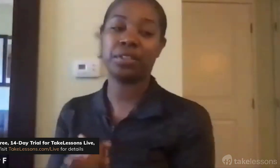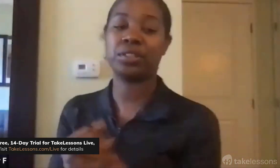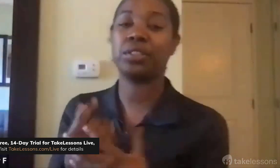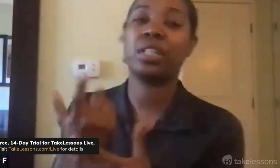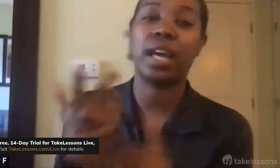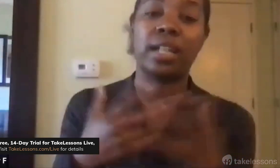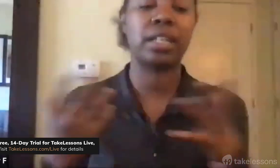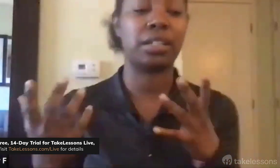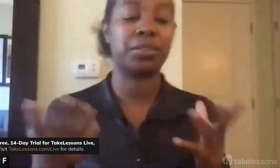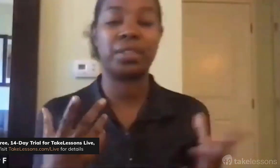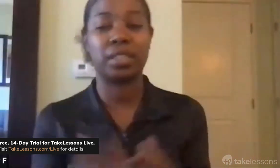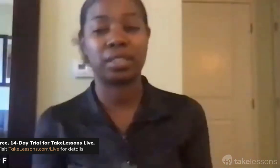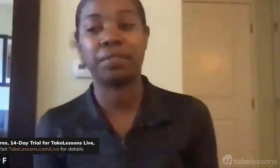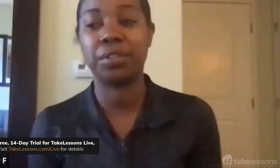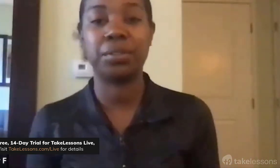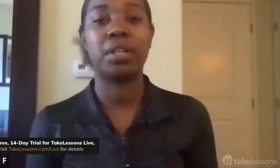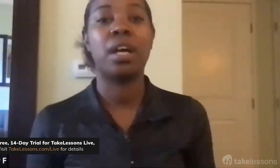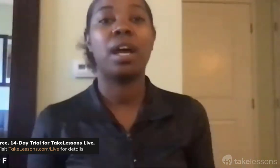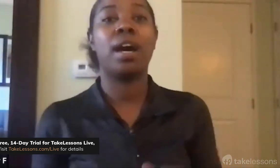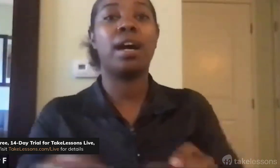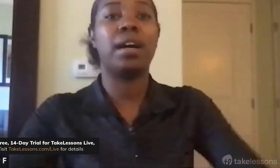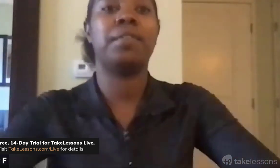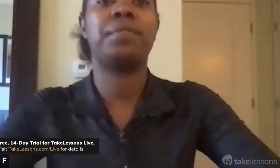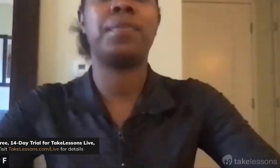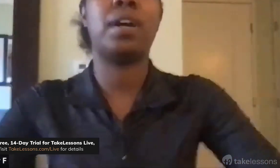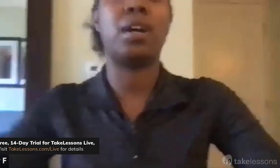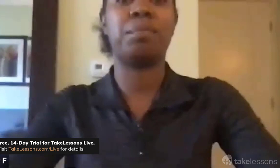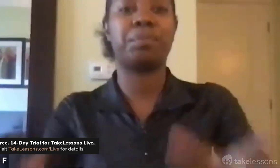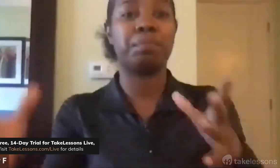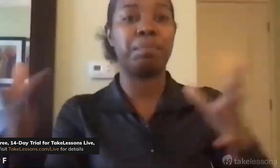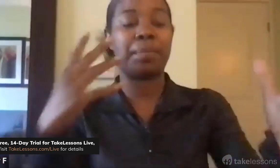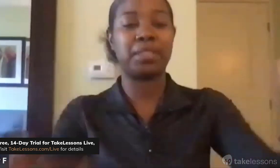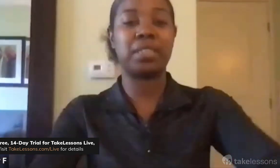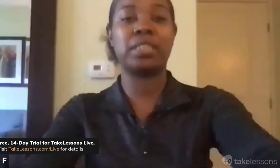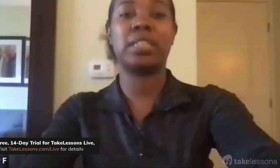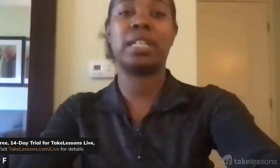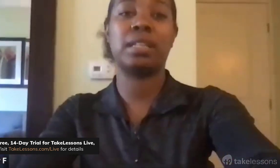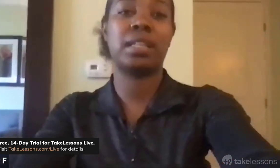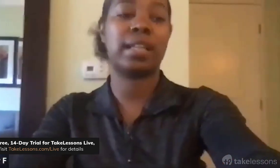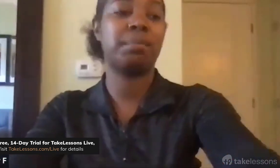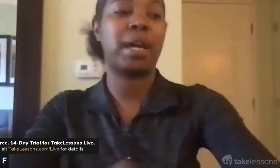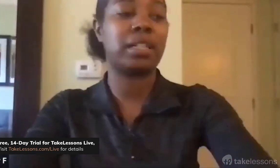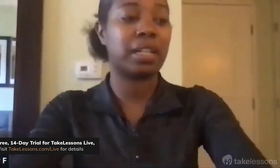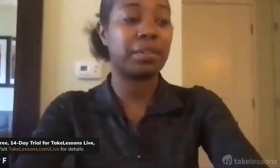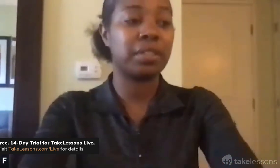so you can kind of get a 360 view of my position and like the body language.